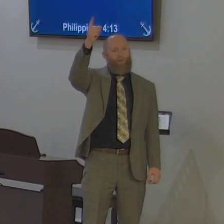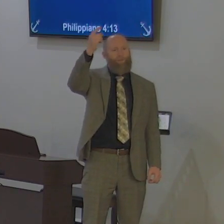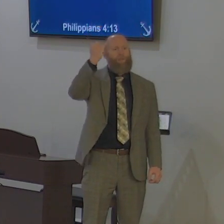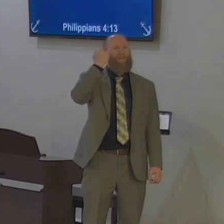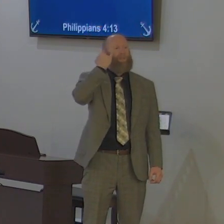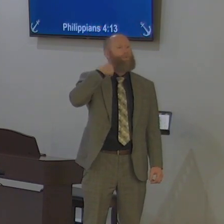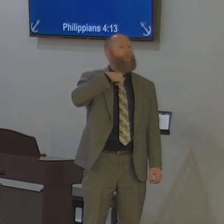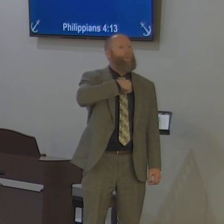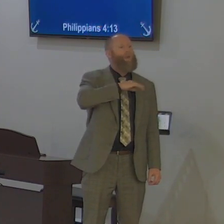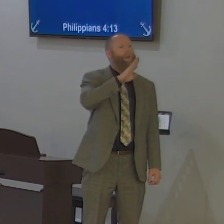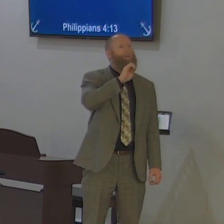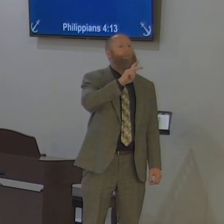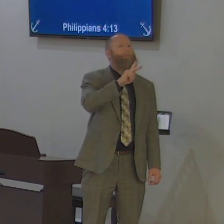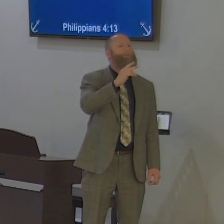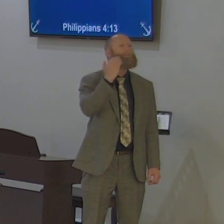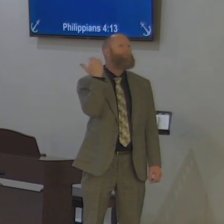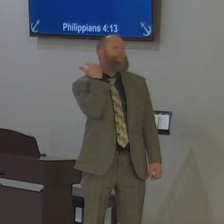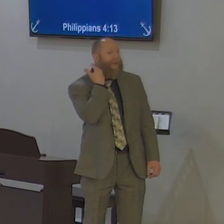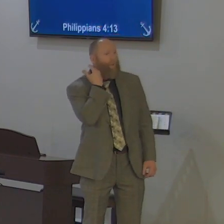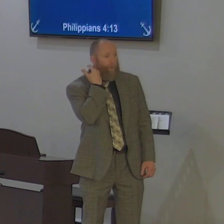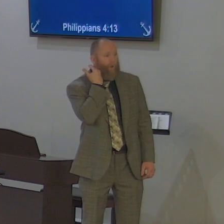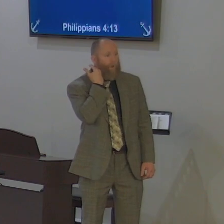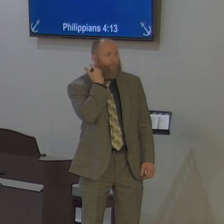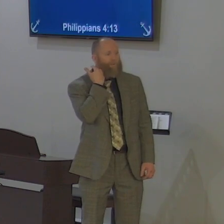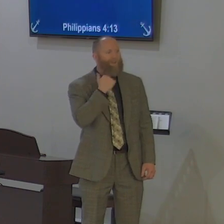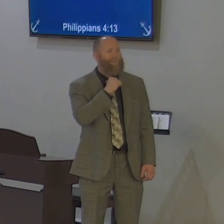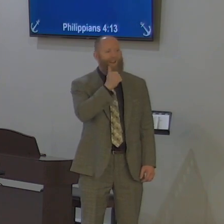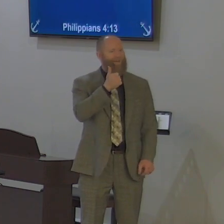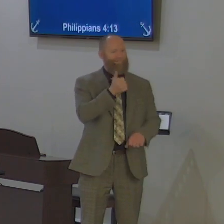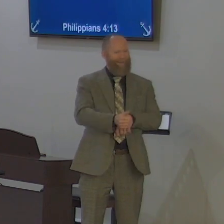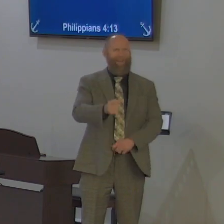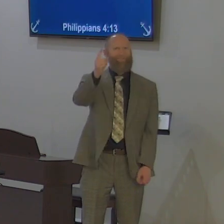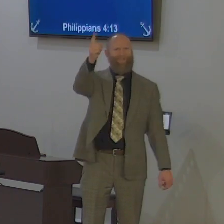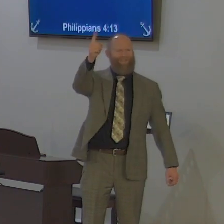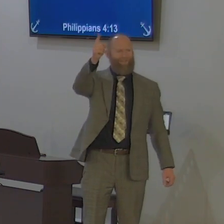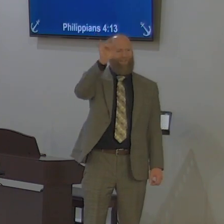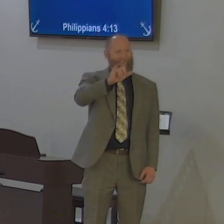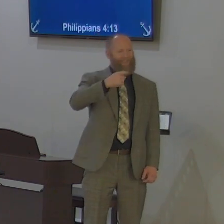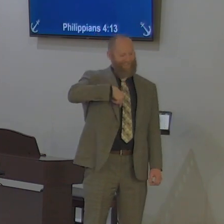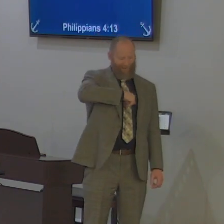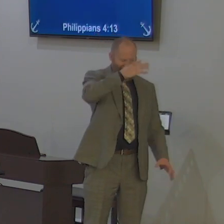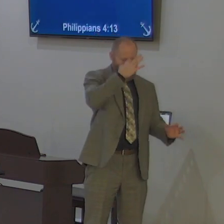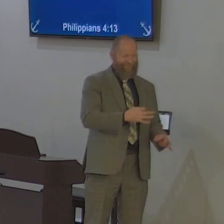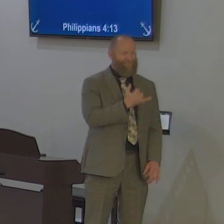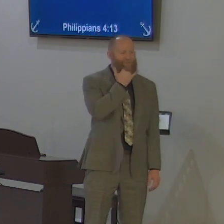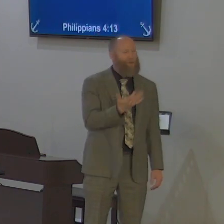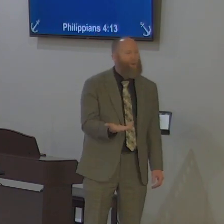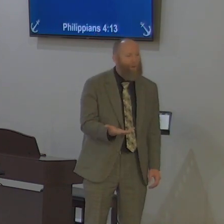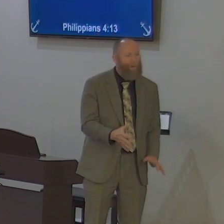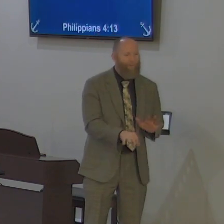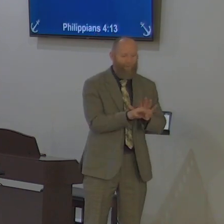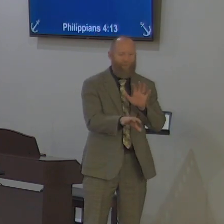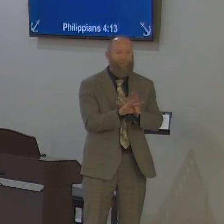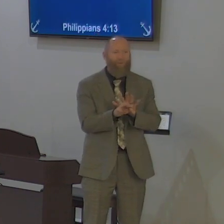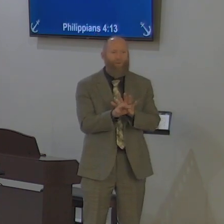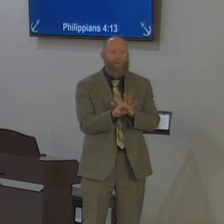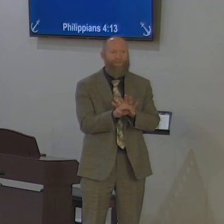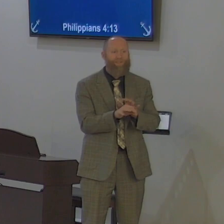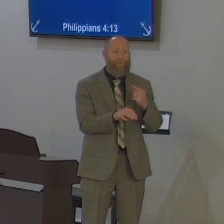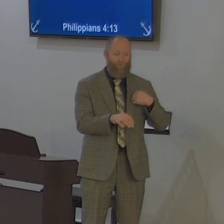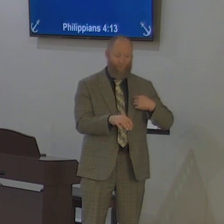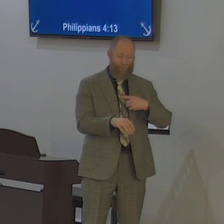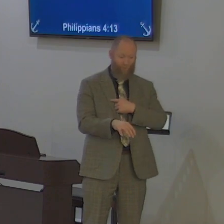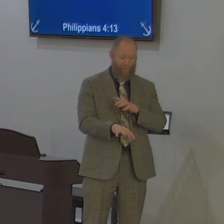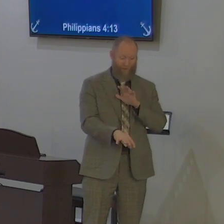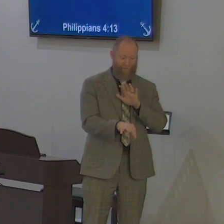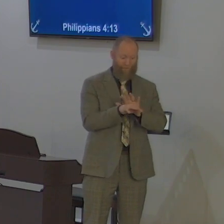way. I'm not picking on it. We all make bad decisions in our life, don't we? If you're fortunate enough to have